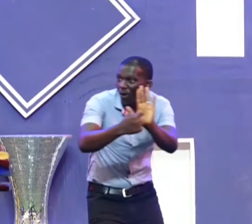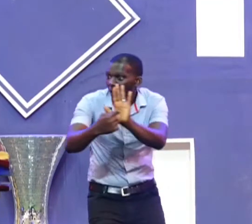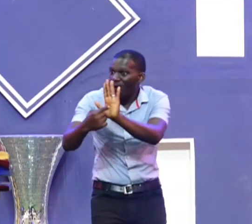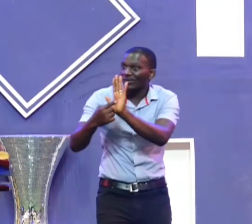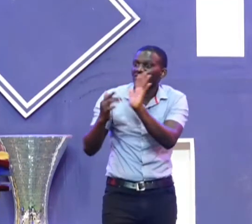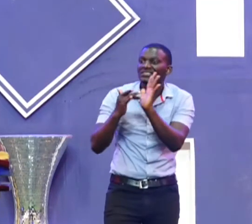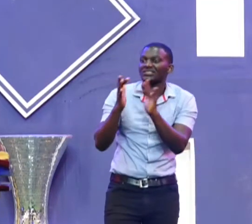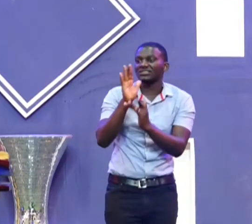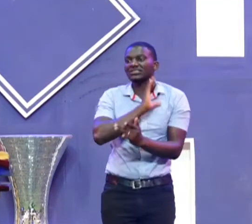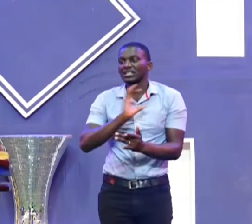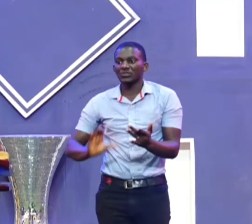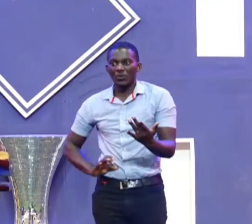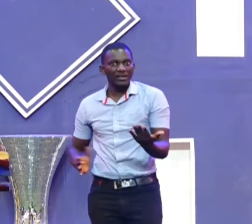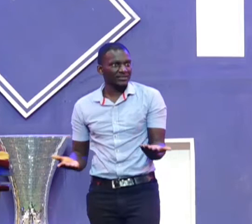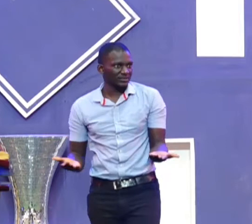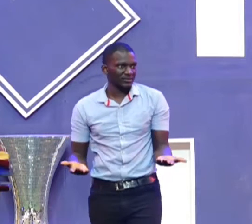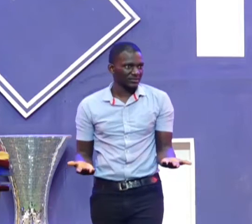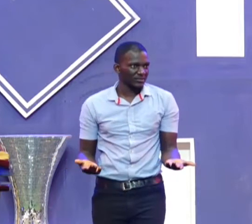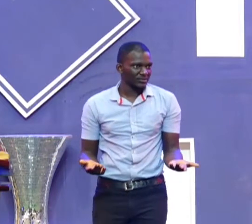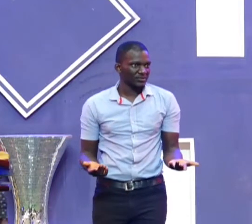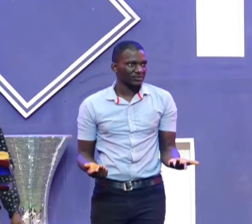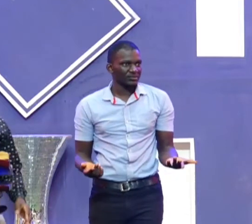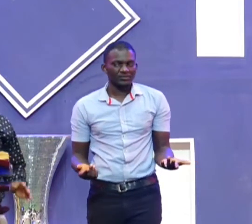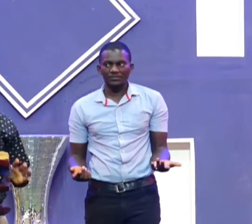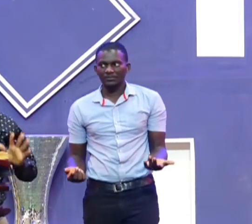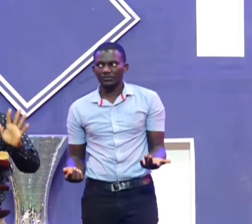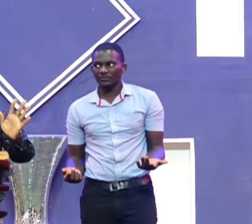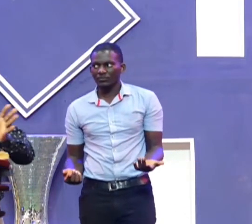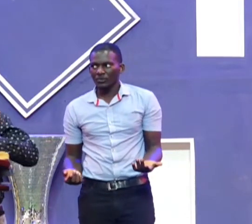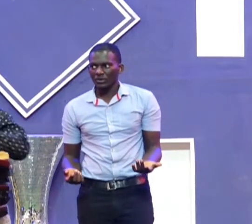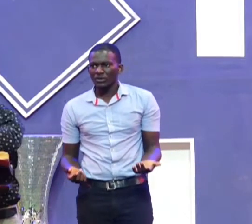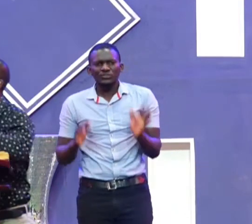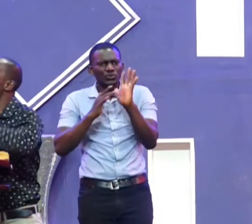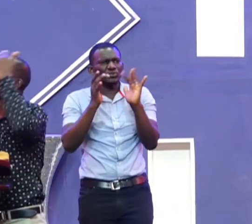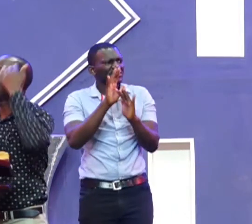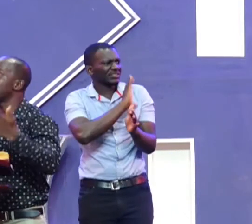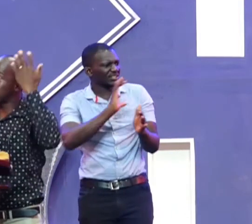at the same time it points us how the church ought to obey Christ.